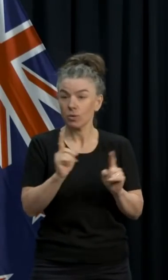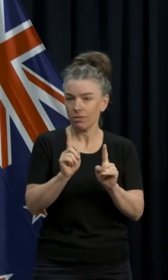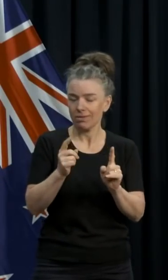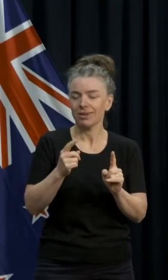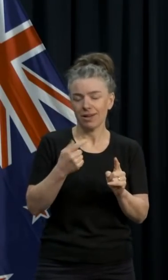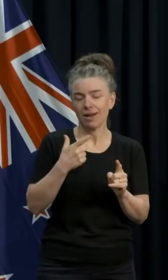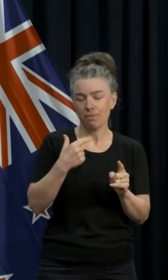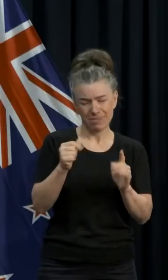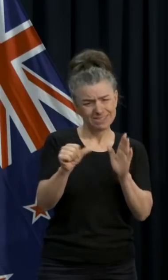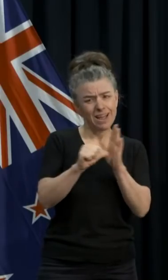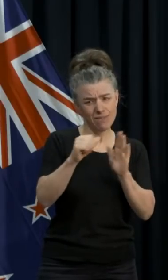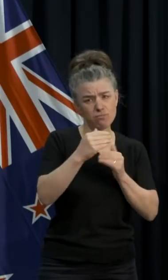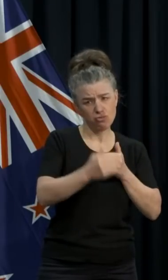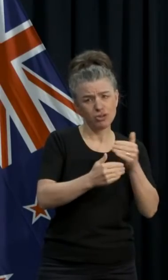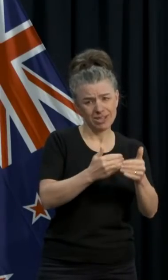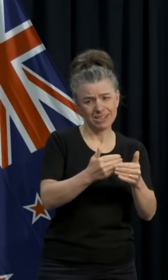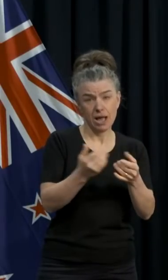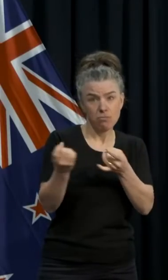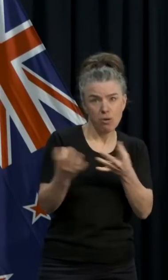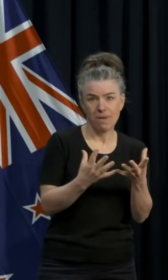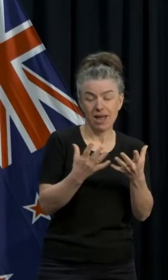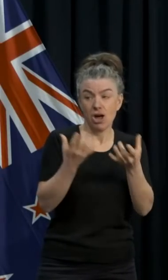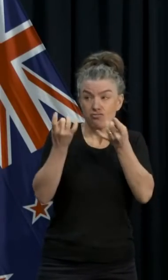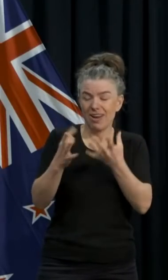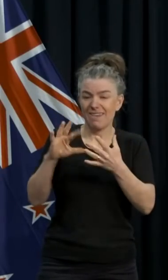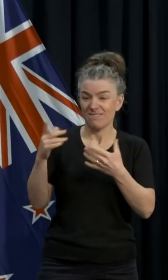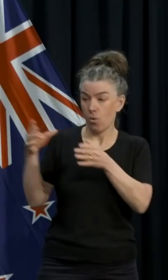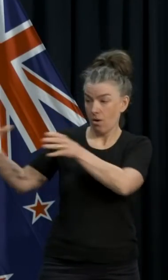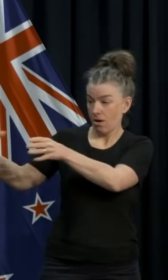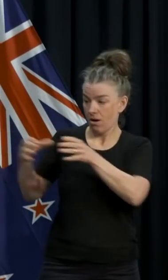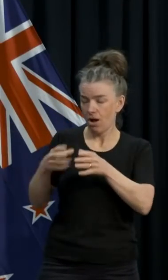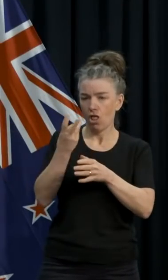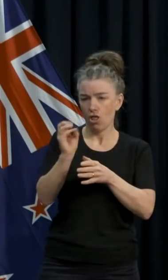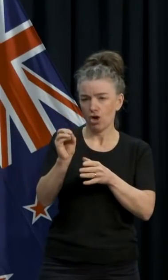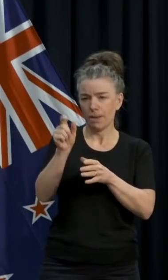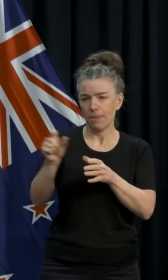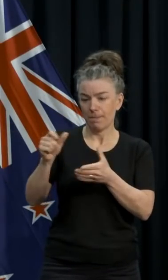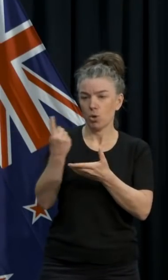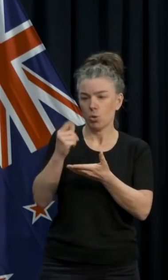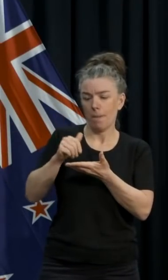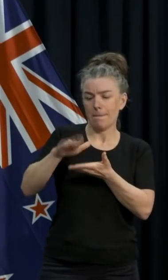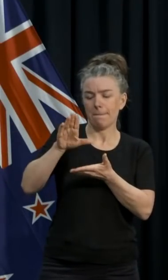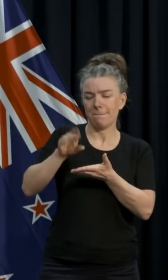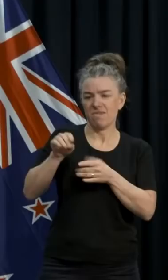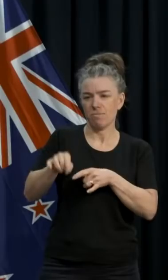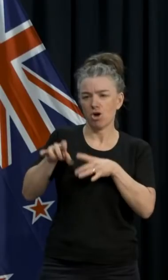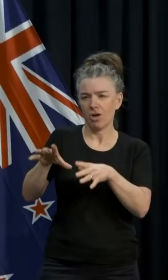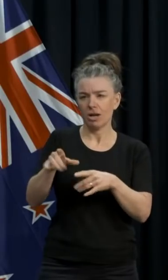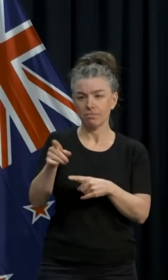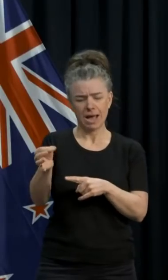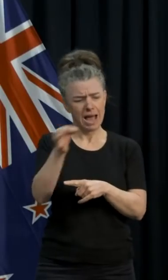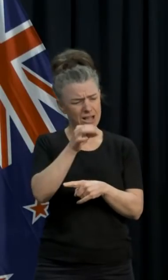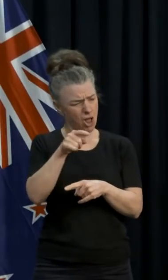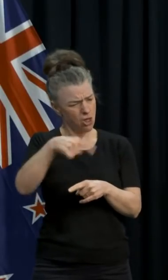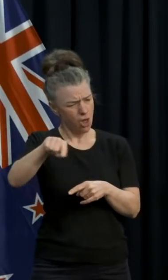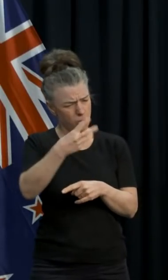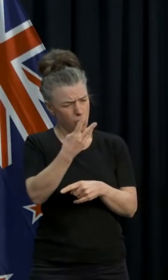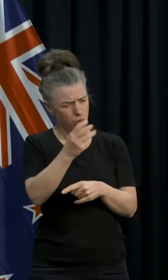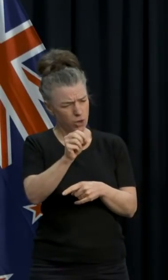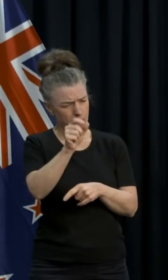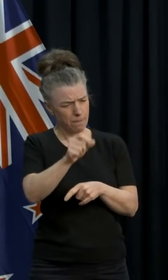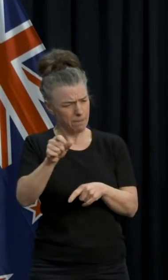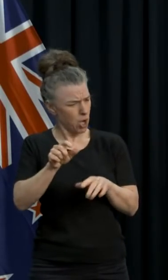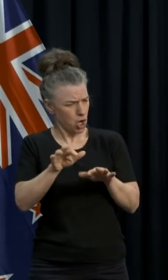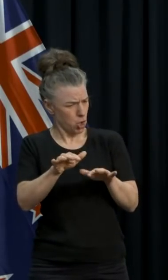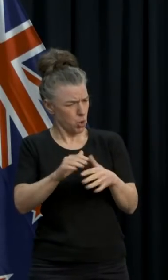rigorous process of preparing for the arrival of this particular cohort of returnees. Australia paying for it? Because one of the problems last week